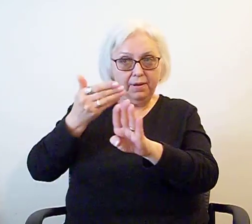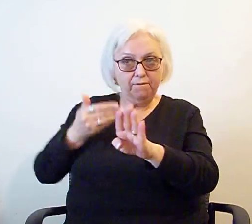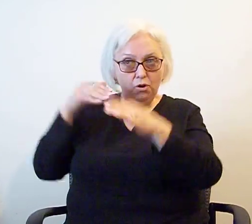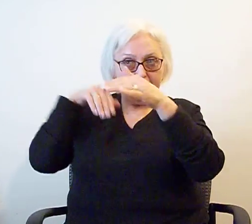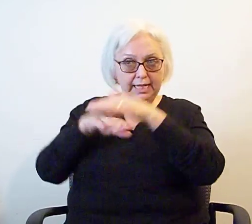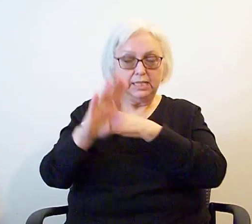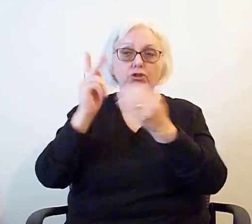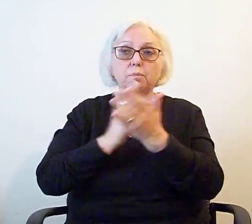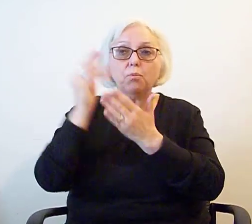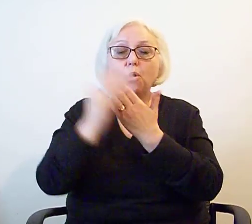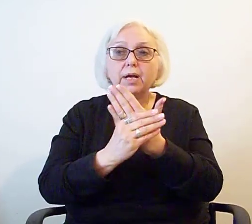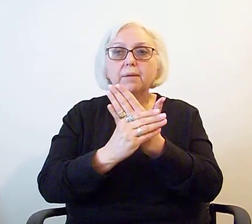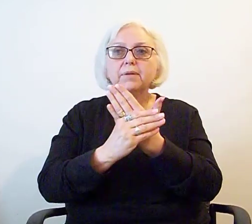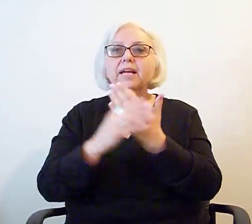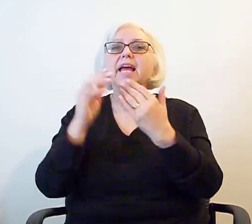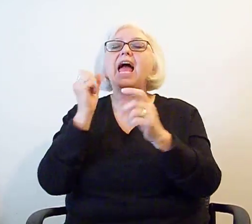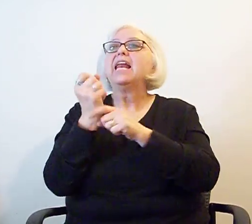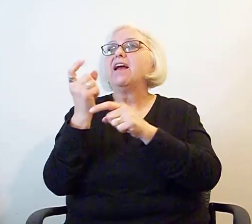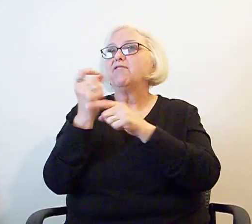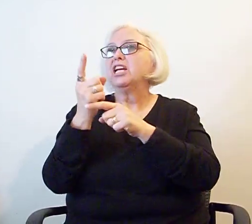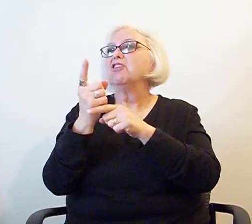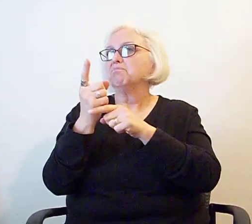the program and every year thereafter.